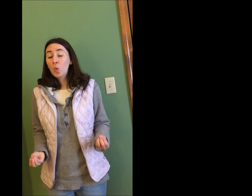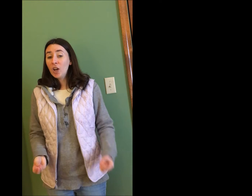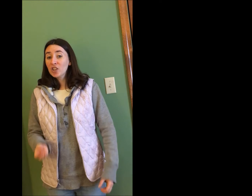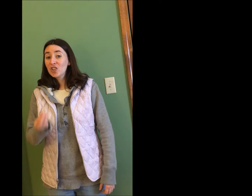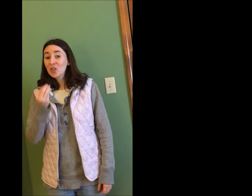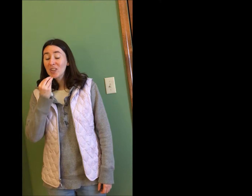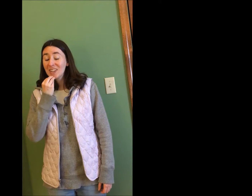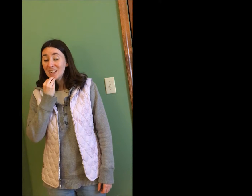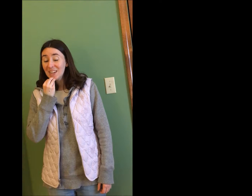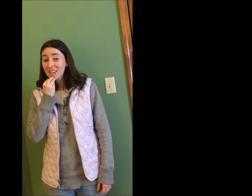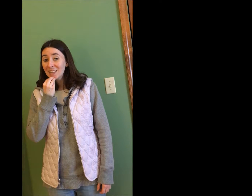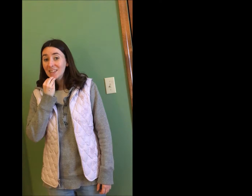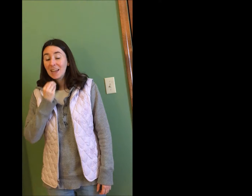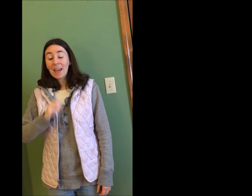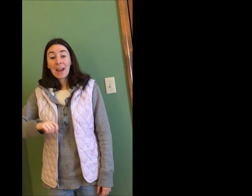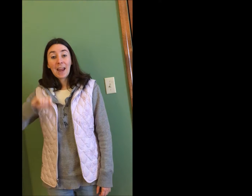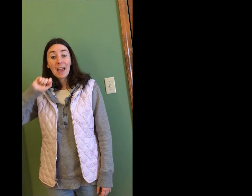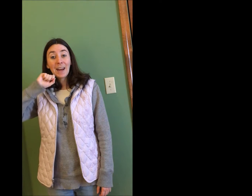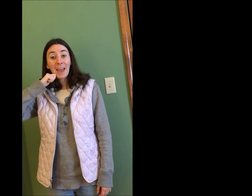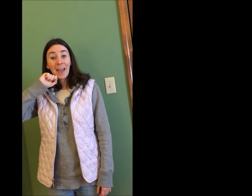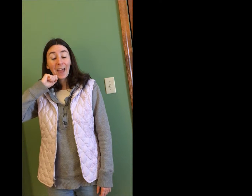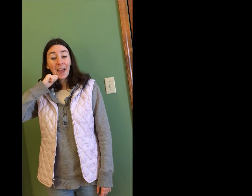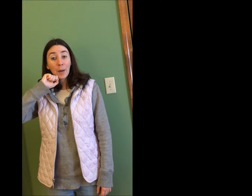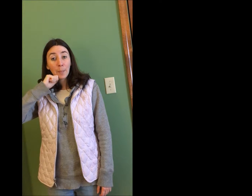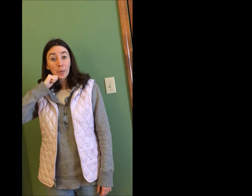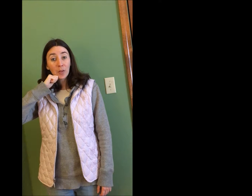want to eat an apple.